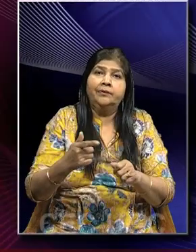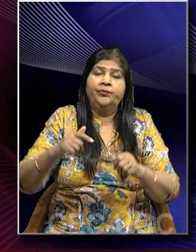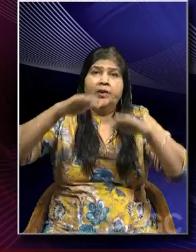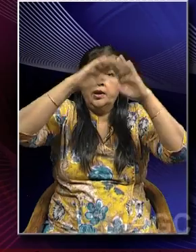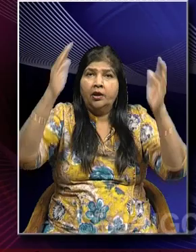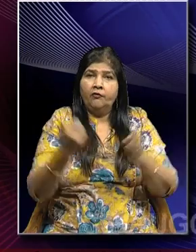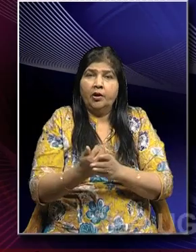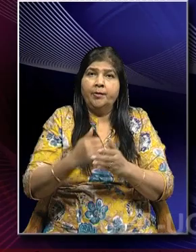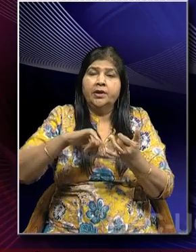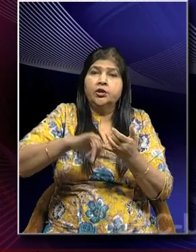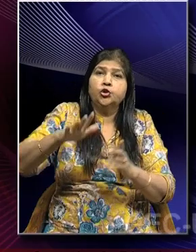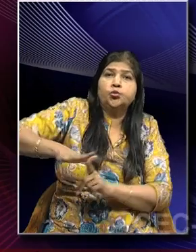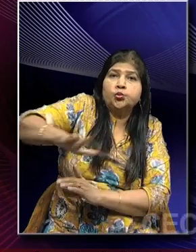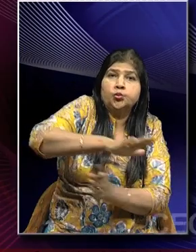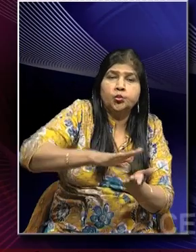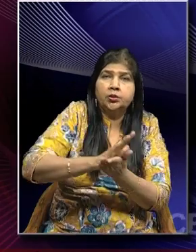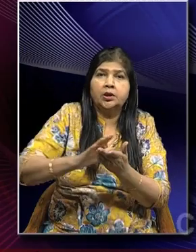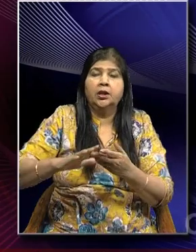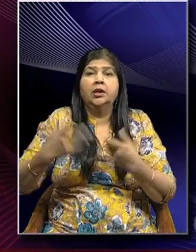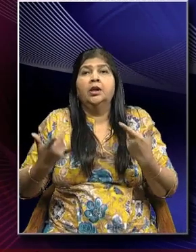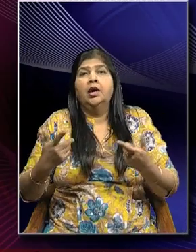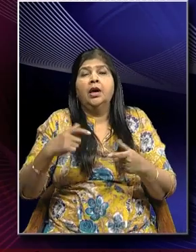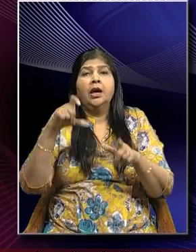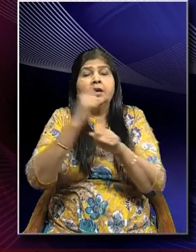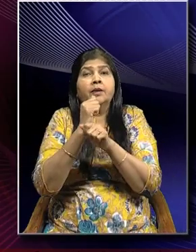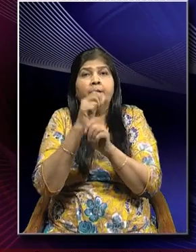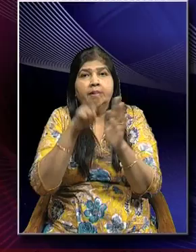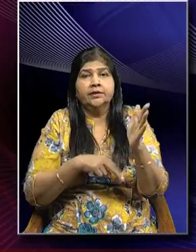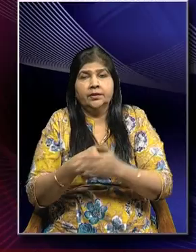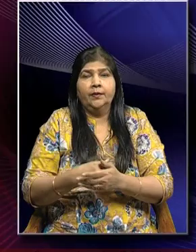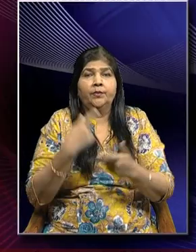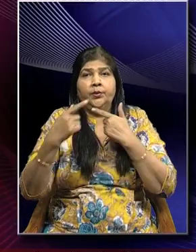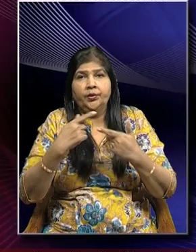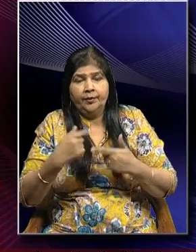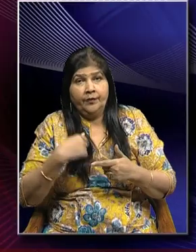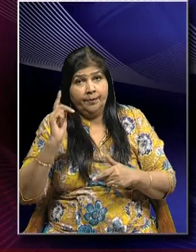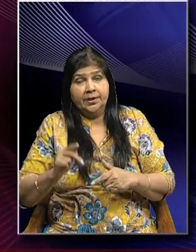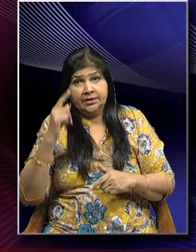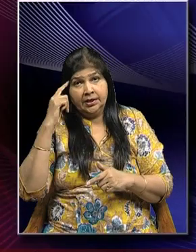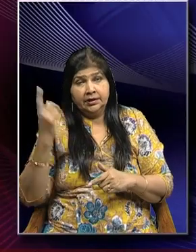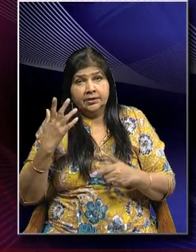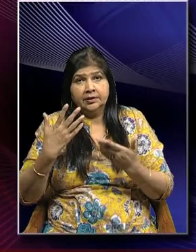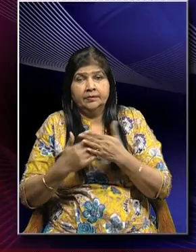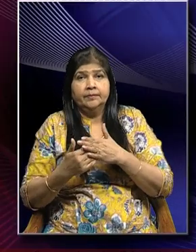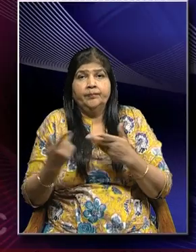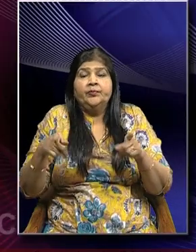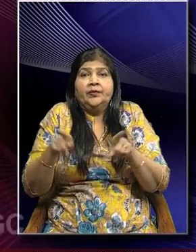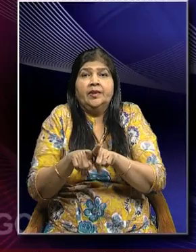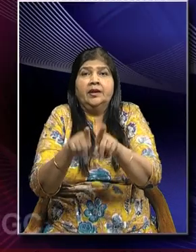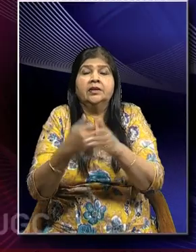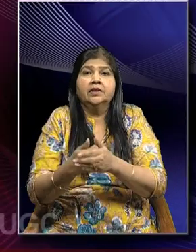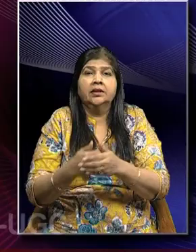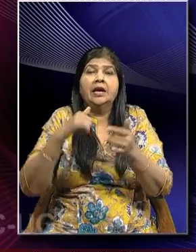environmental, social and governance. Now, when we talk about ESG, we should understand its relationship with